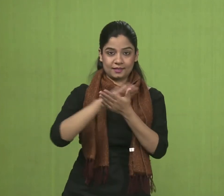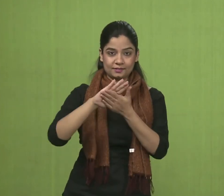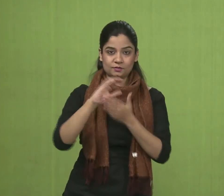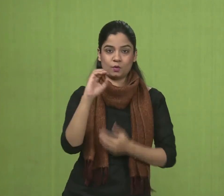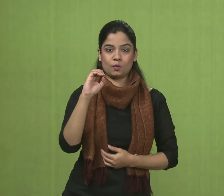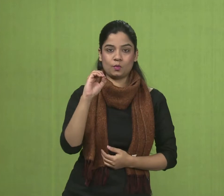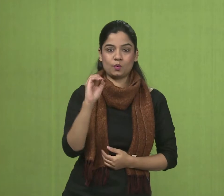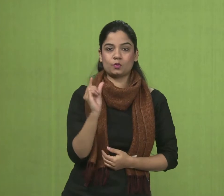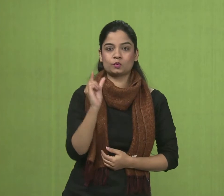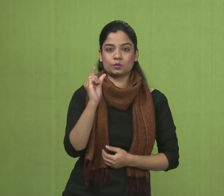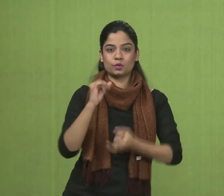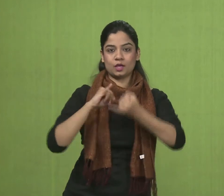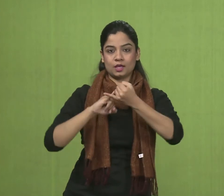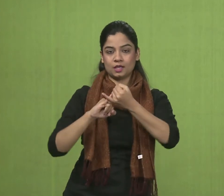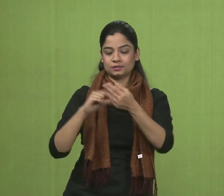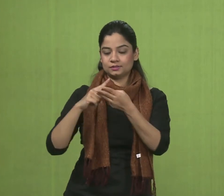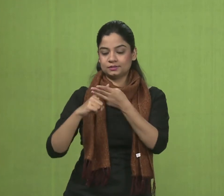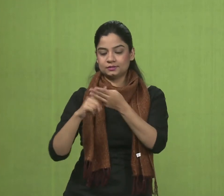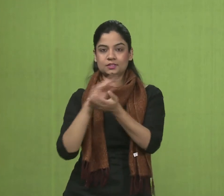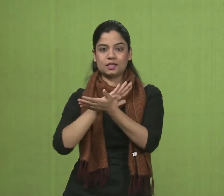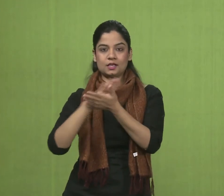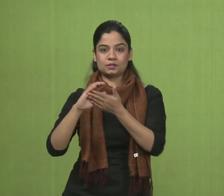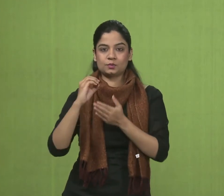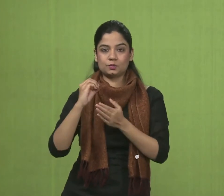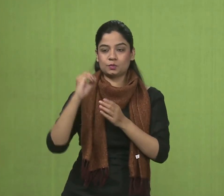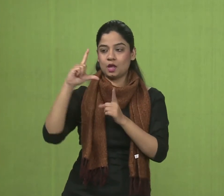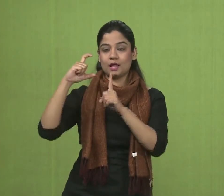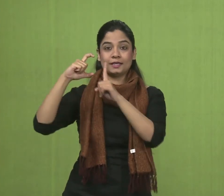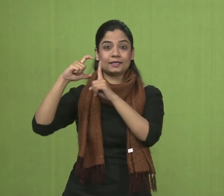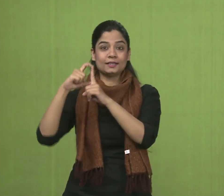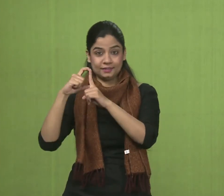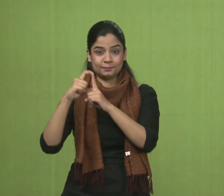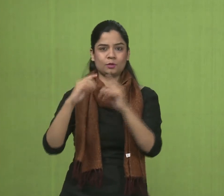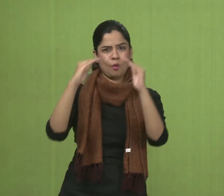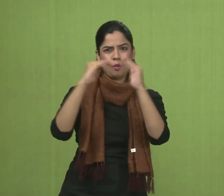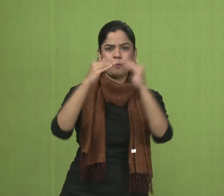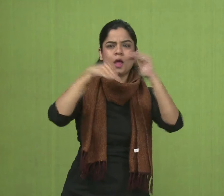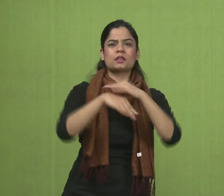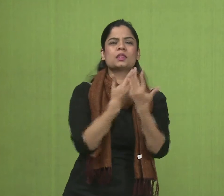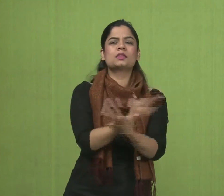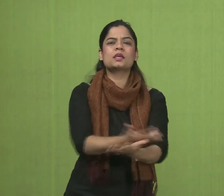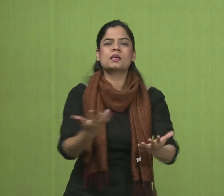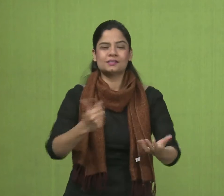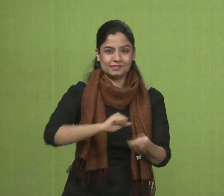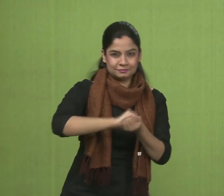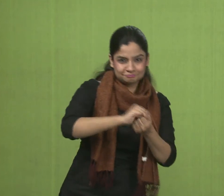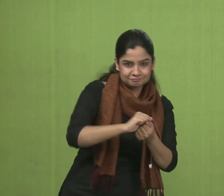Household, something related to house, for example, washing, mopping the floor, washing machines, different things that are